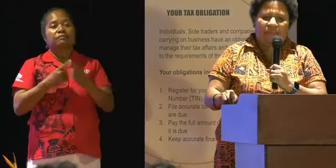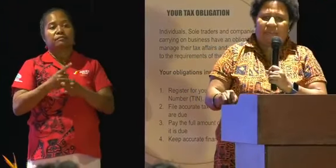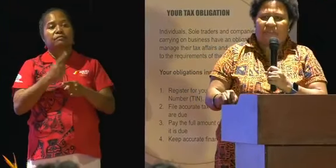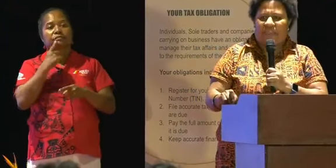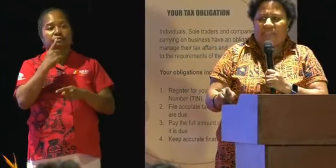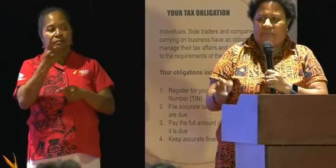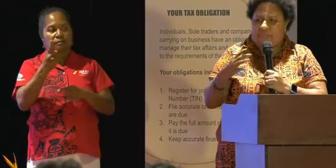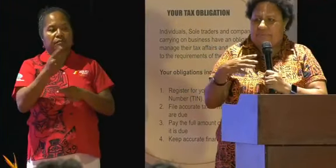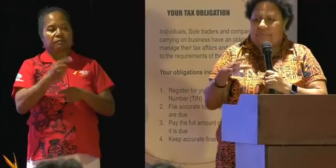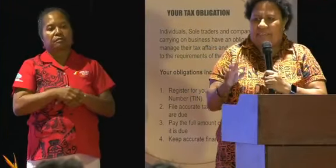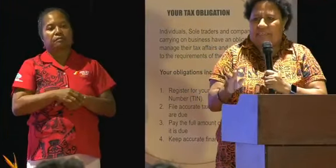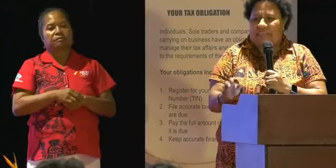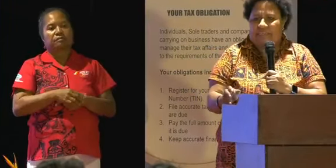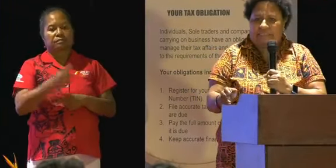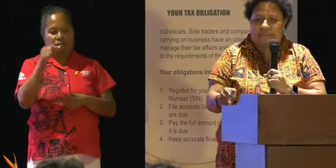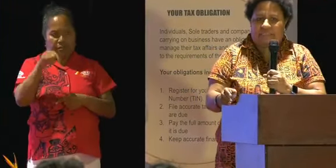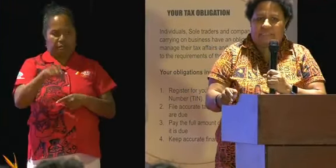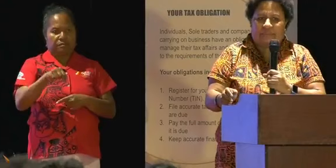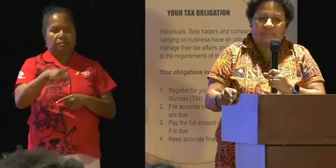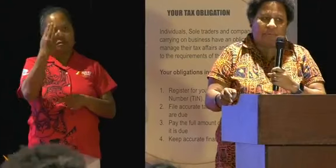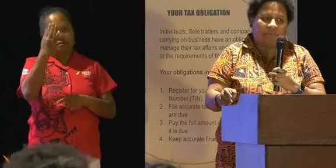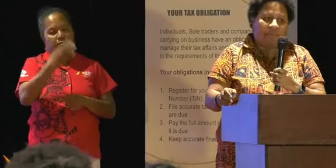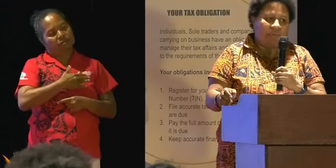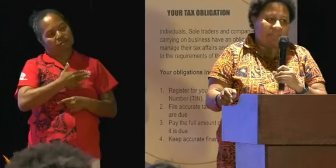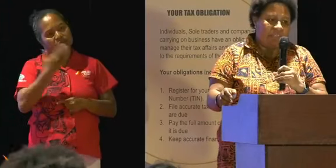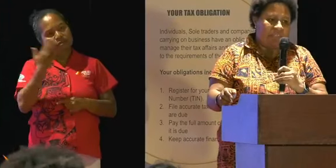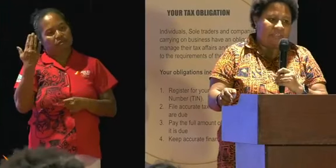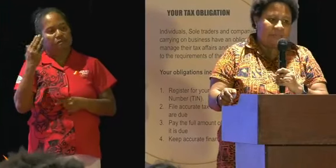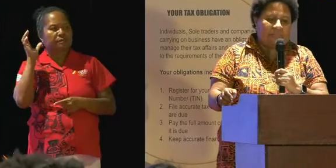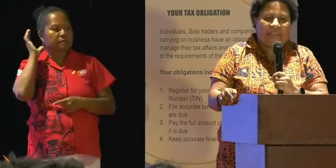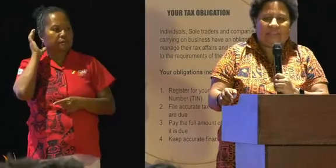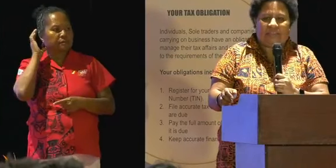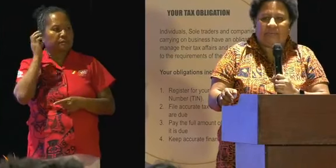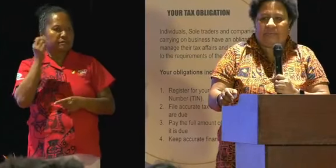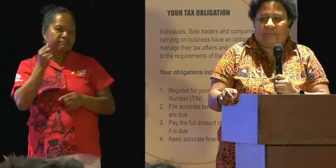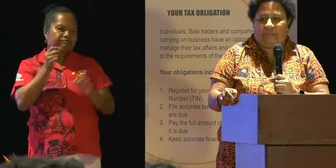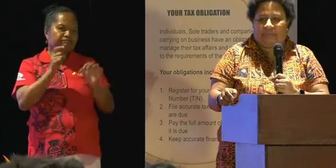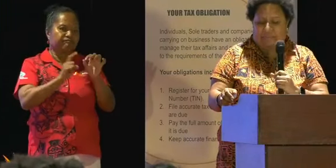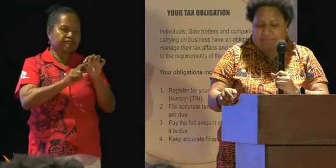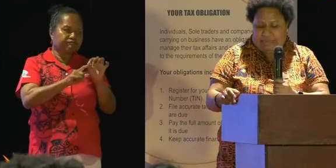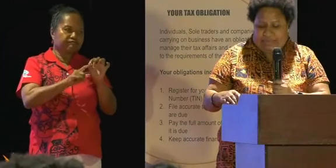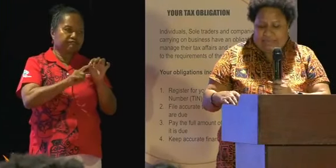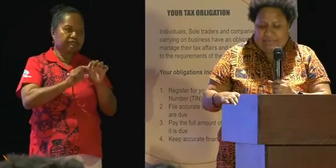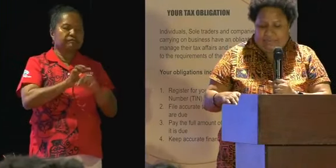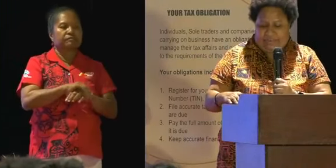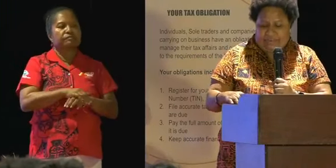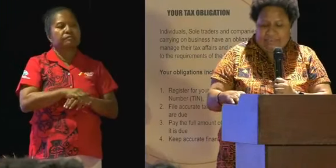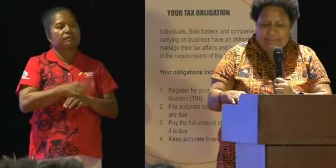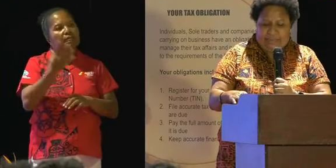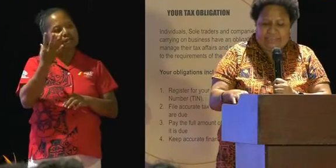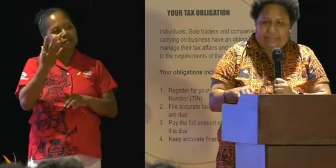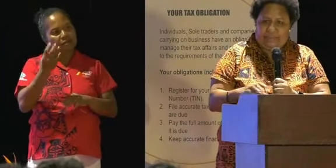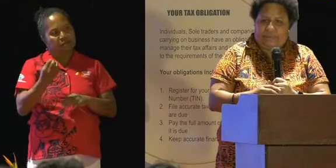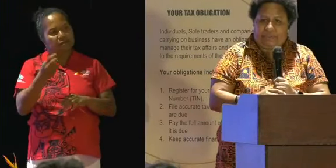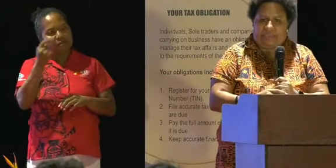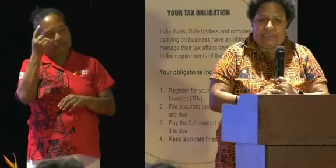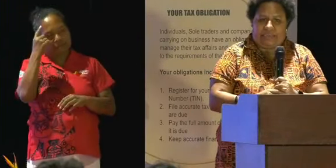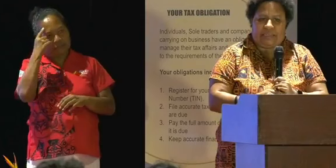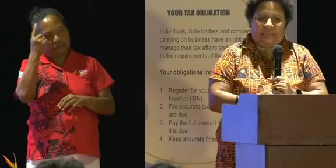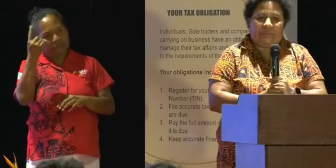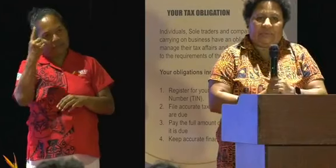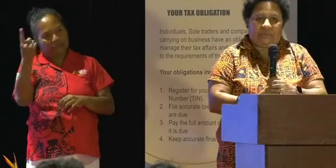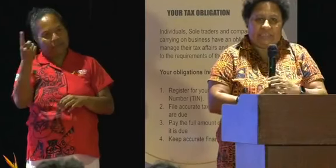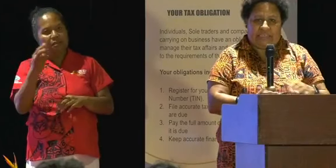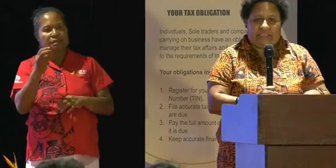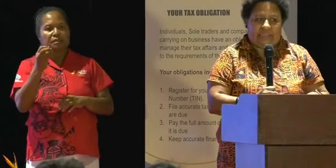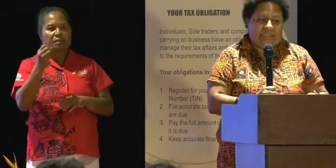I was also here during the 4 days listening to some of your questions and comments. So I have some idea about